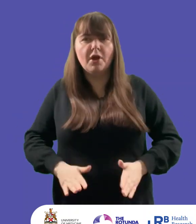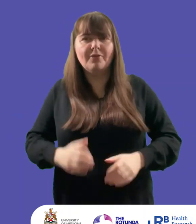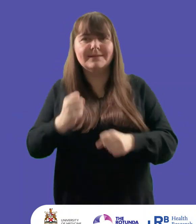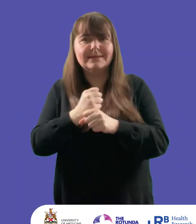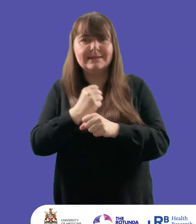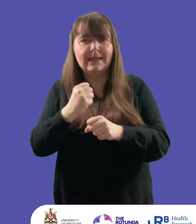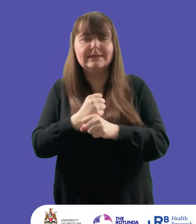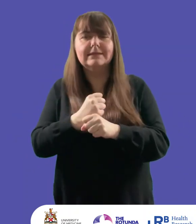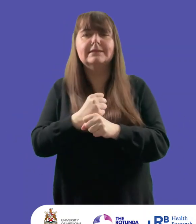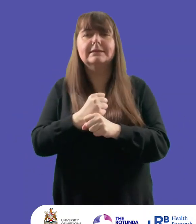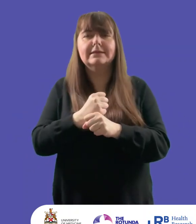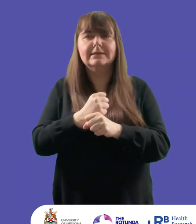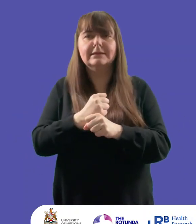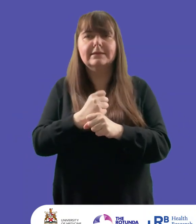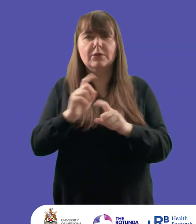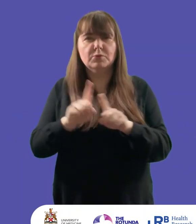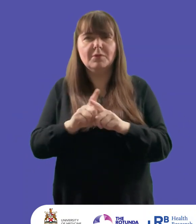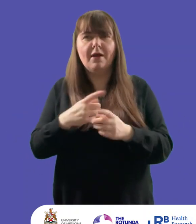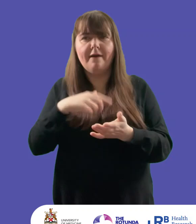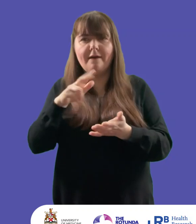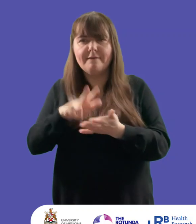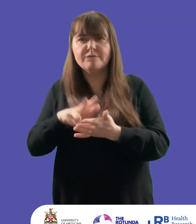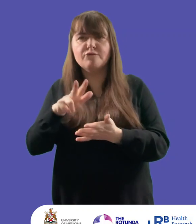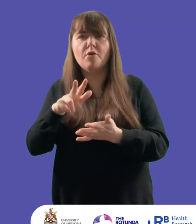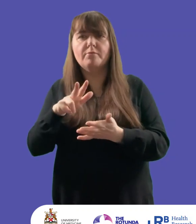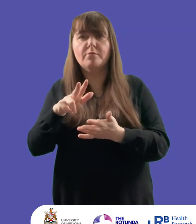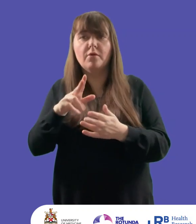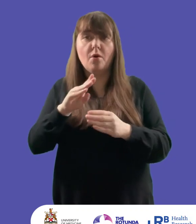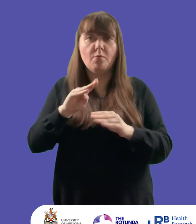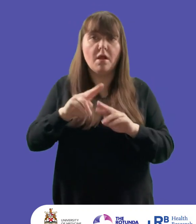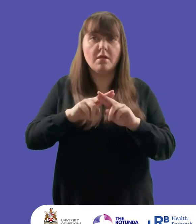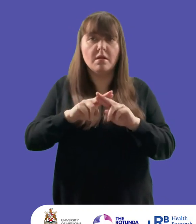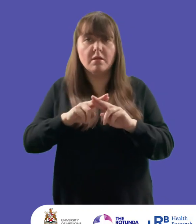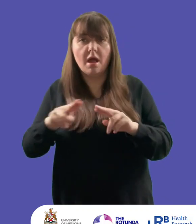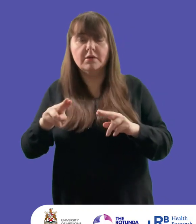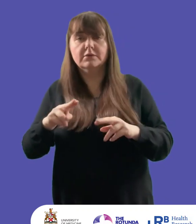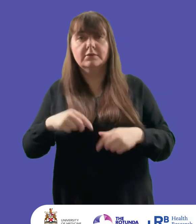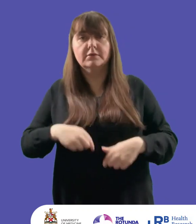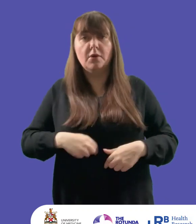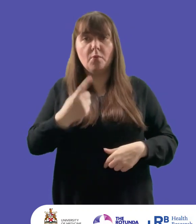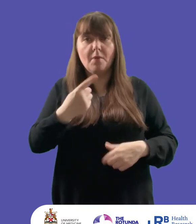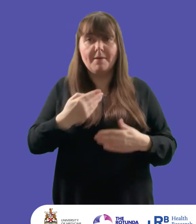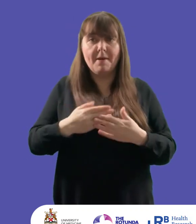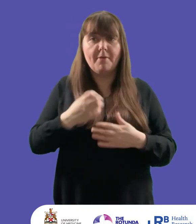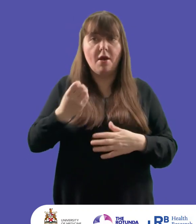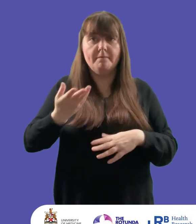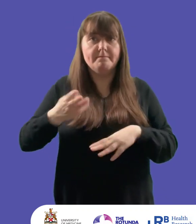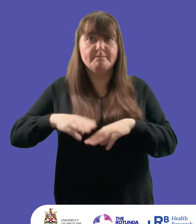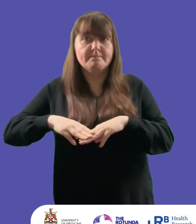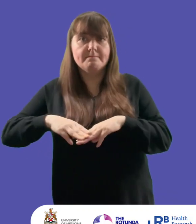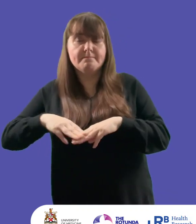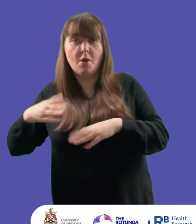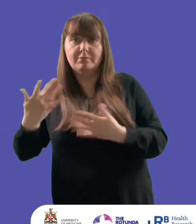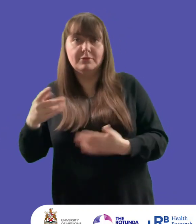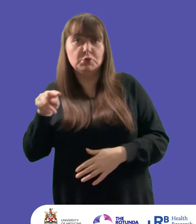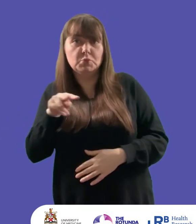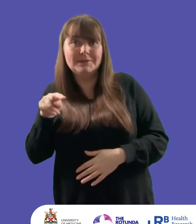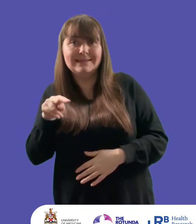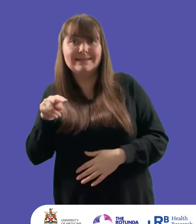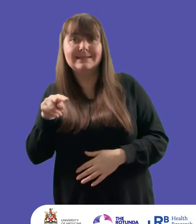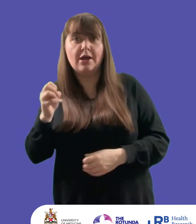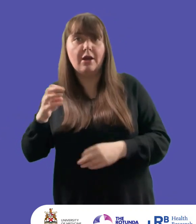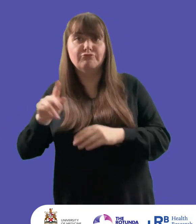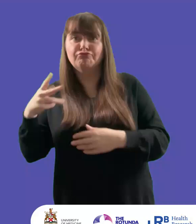of your baby, while also confirming whether or not it is a single baby or whether there may be twins